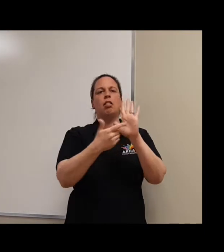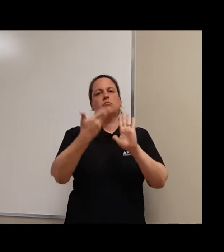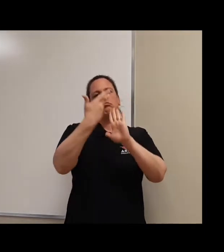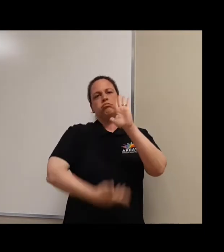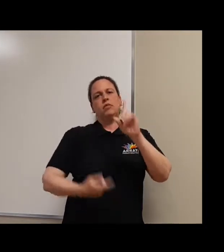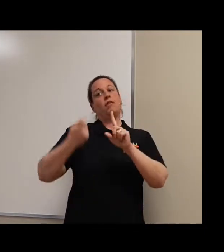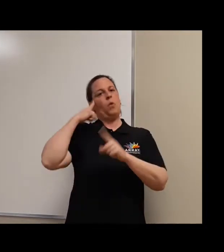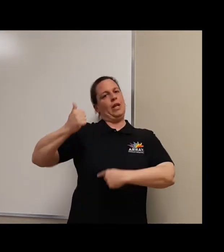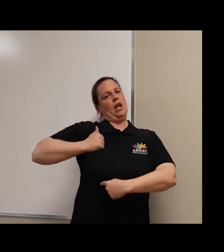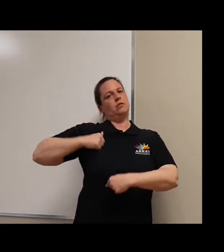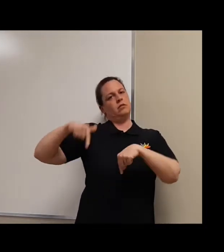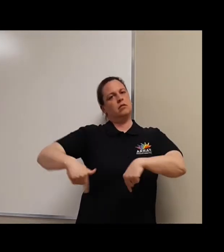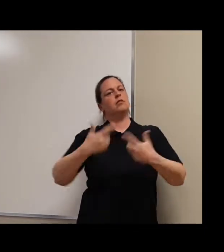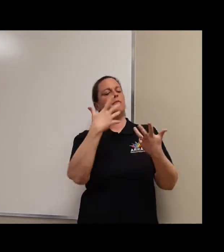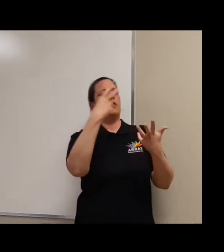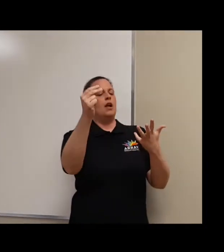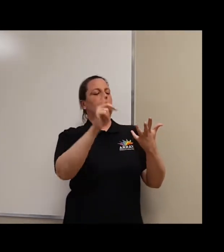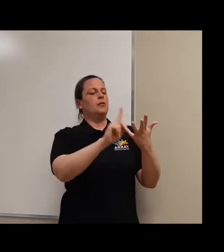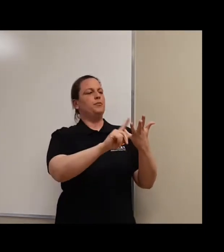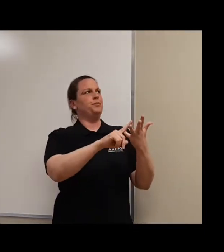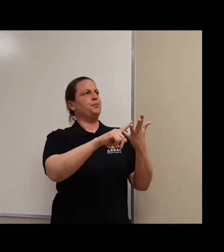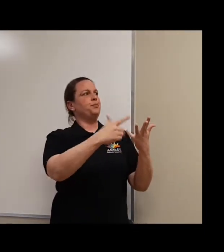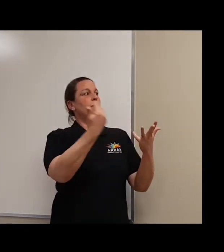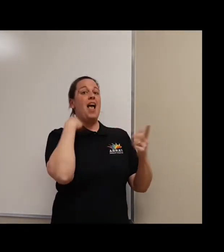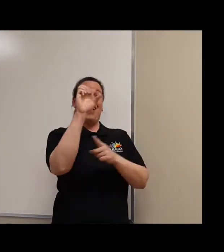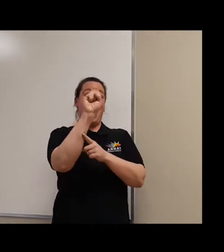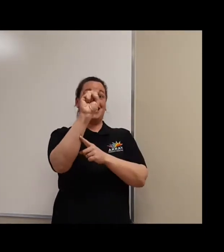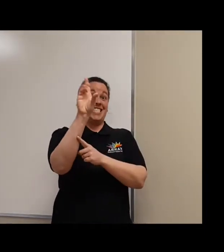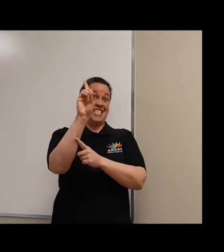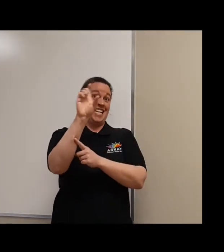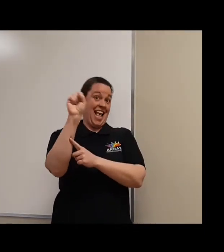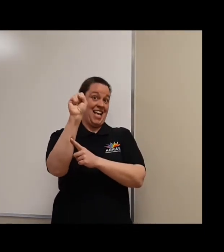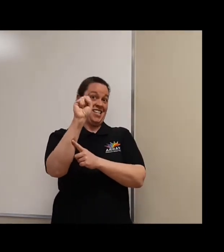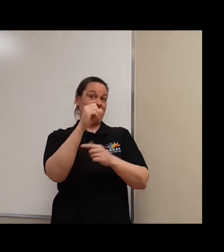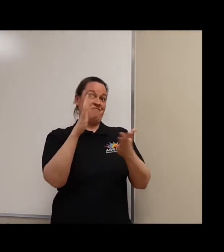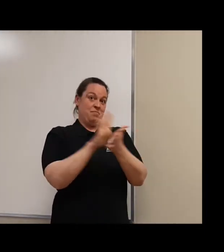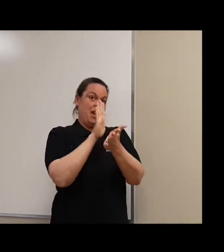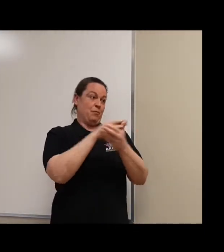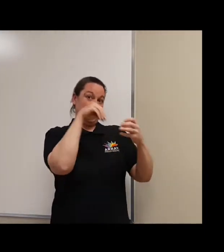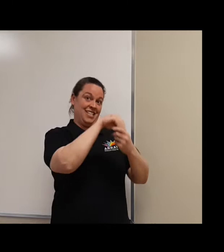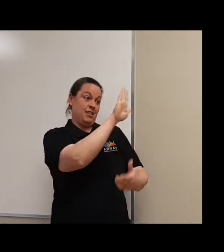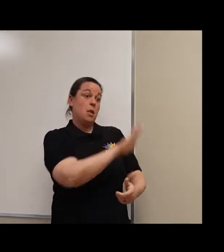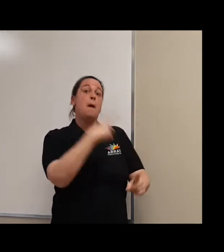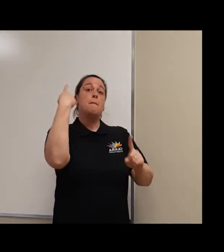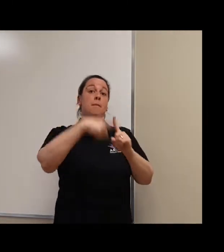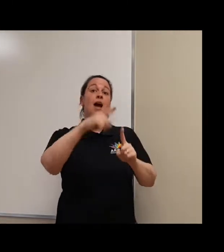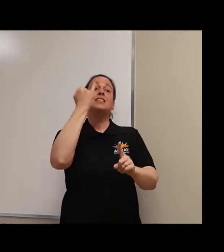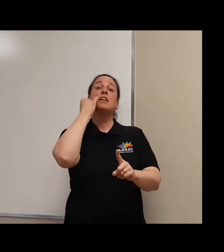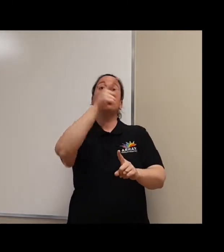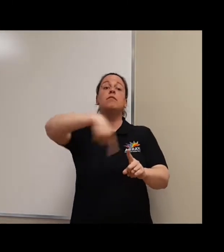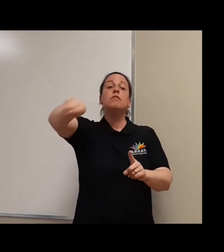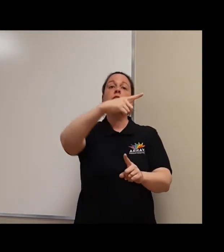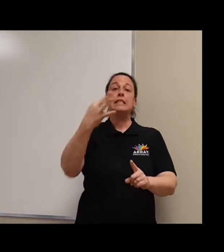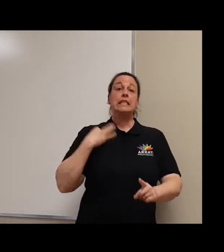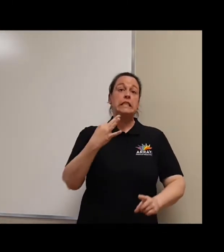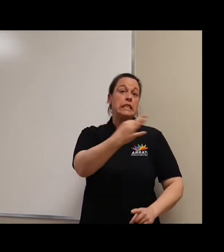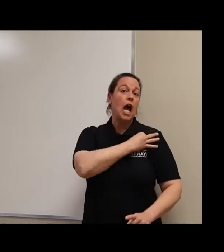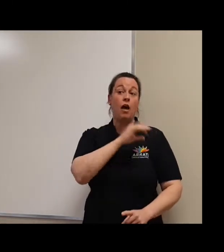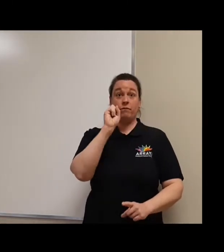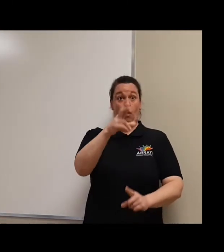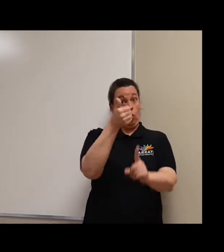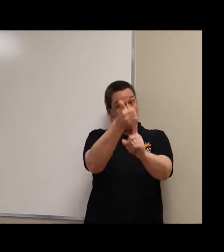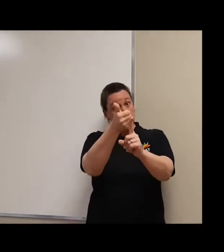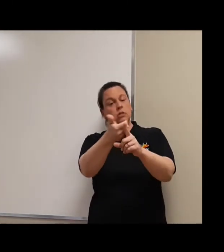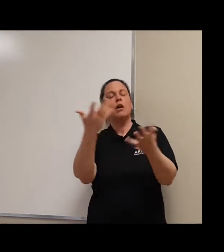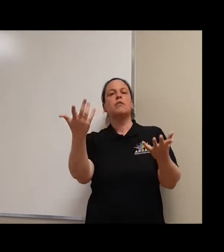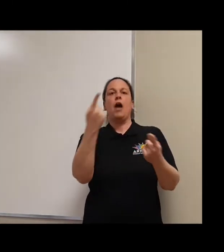health and safety board or the location of them. Some employees who have serious allergies or health concerns can also choose to post